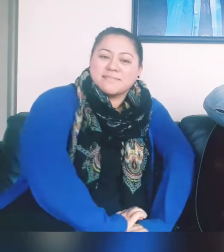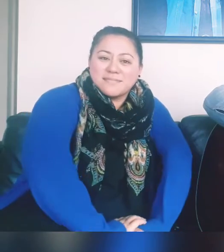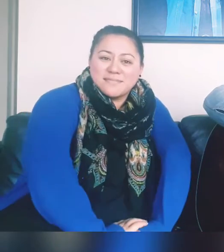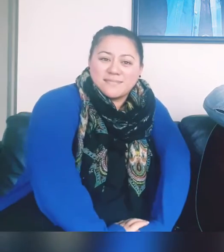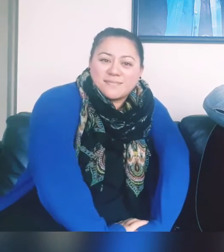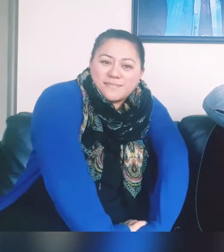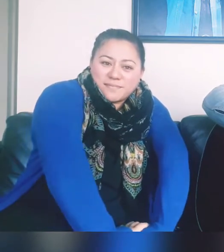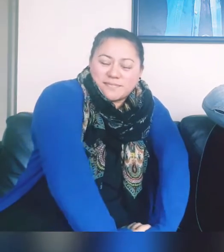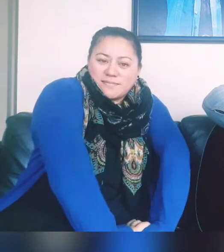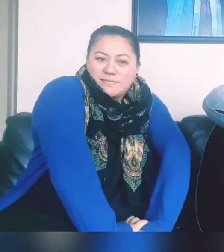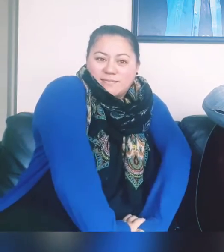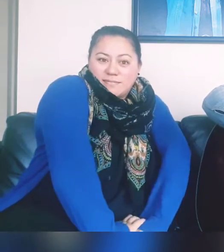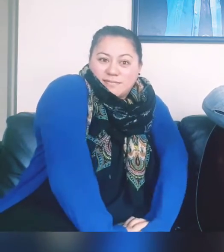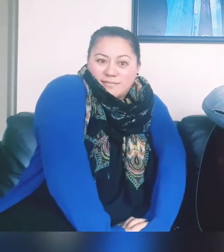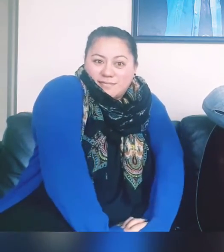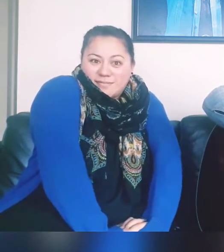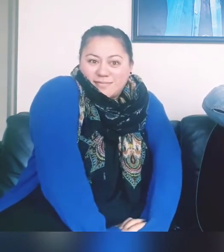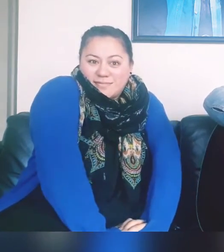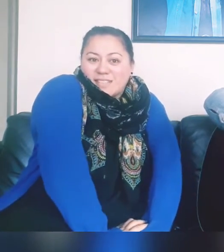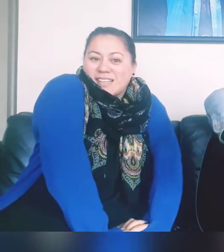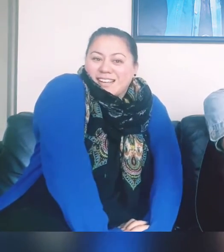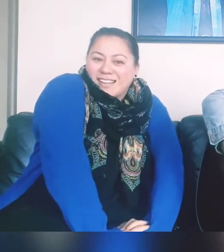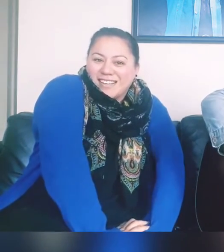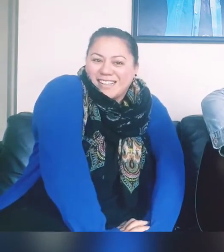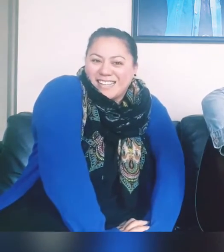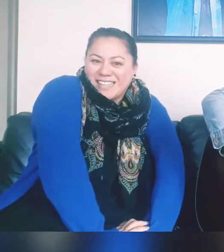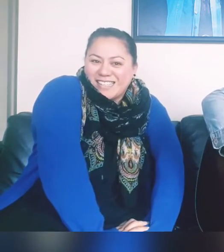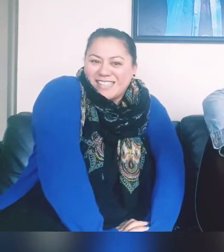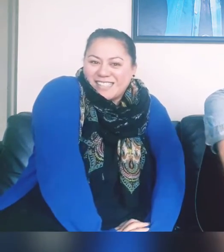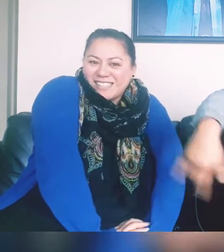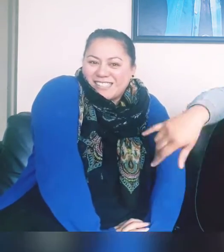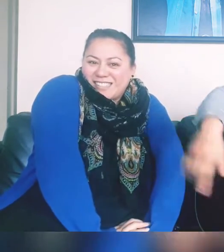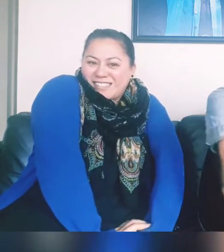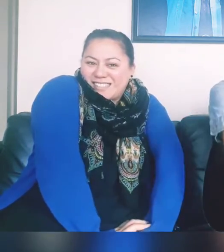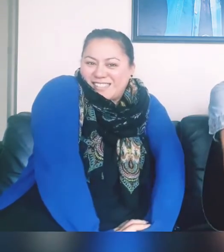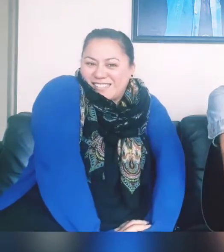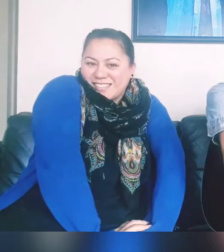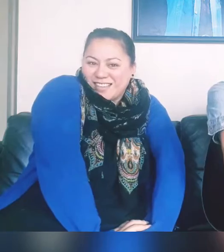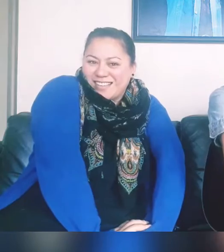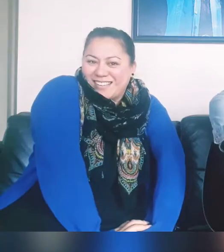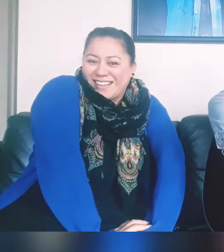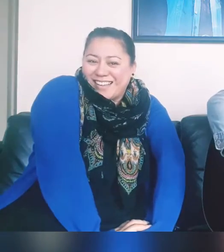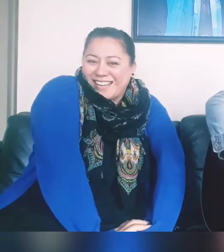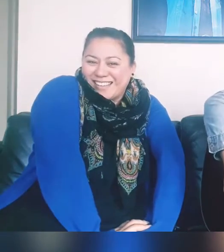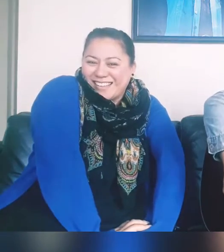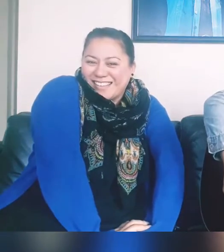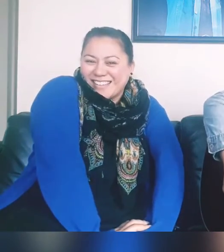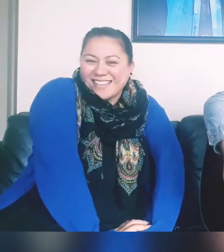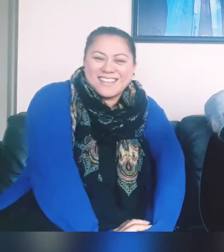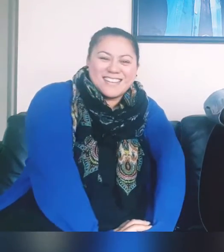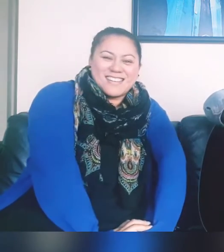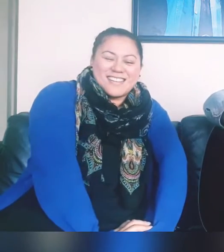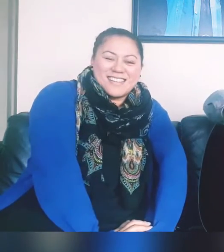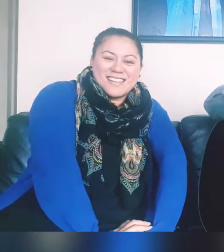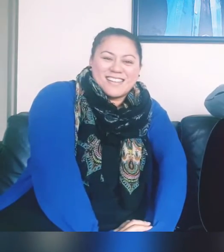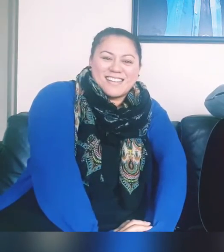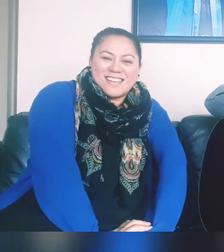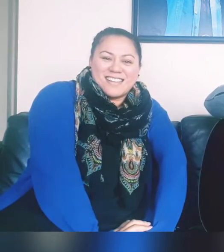Island, Christchurchians, married to Samoans, and Rod. So, yeah, that's us.